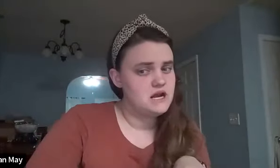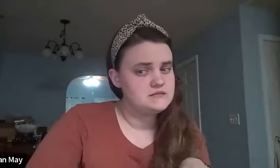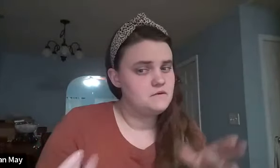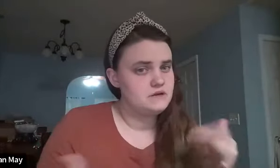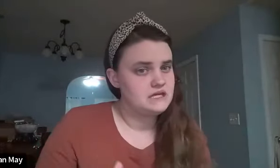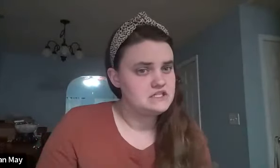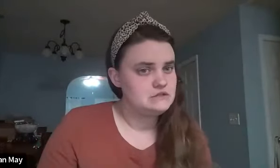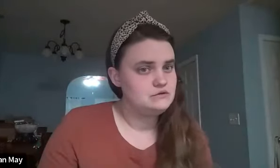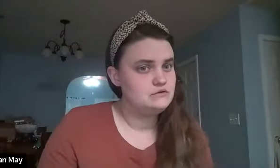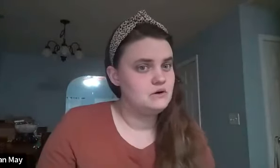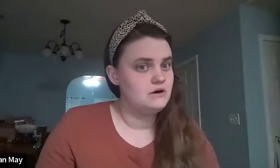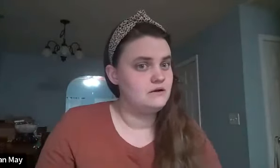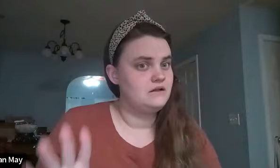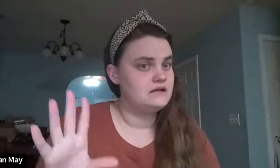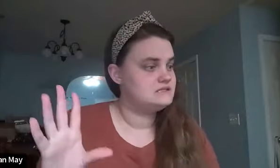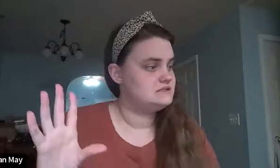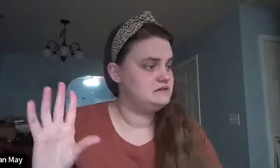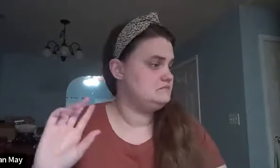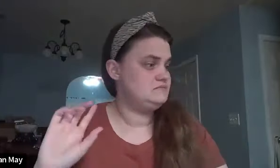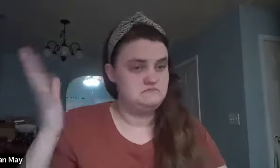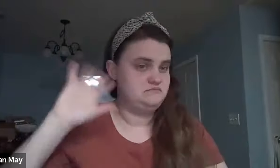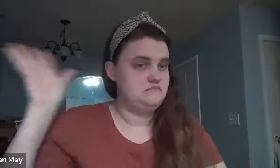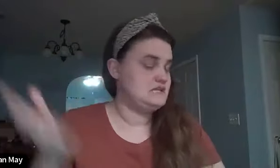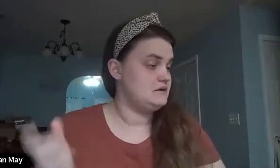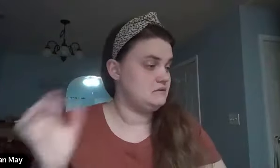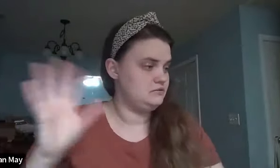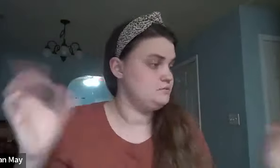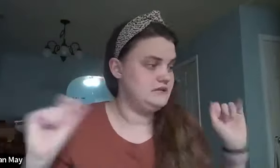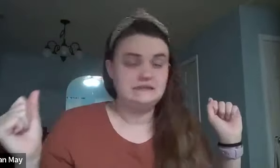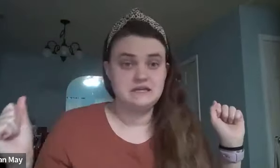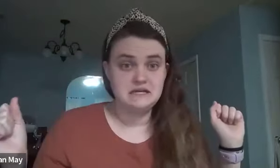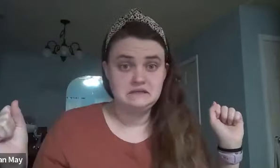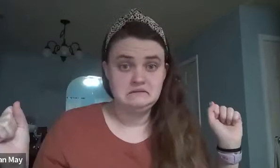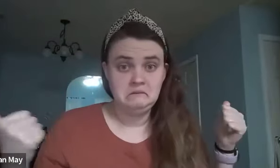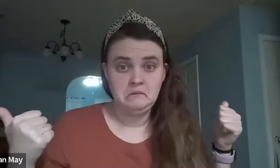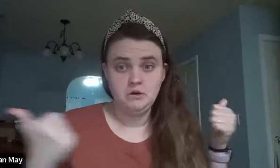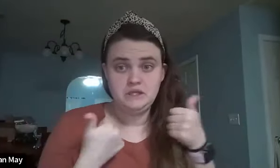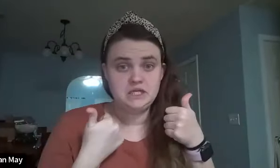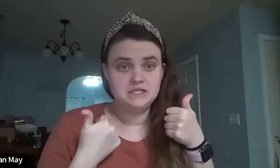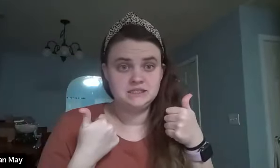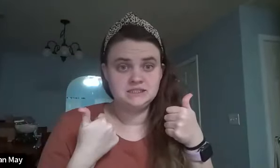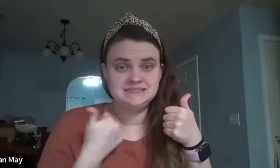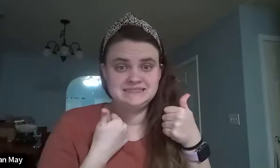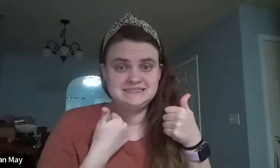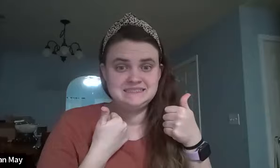ask before we get into our class title grouping tonight? Are we good?